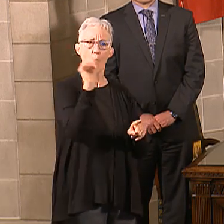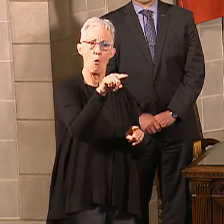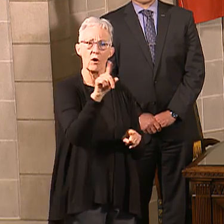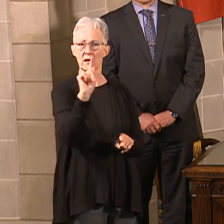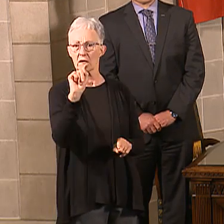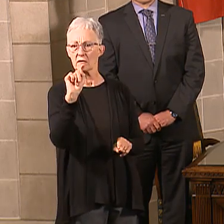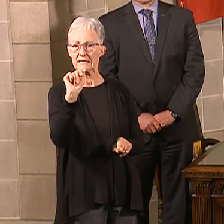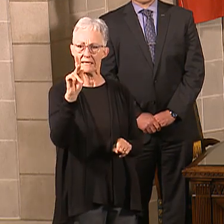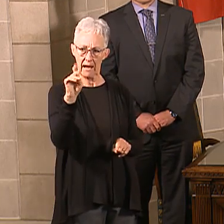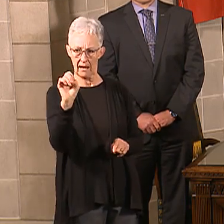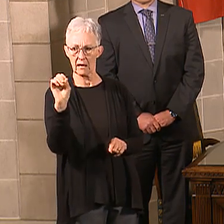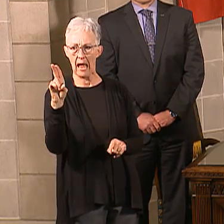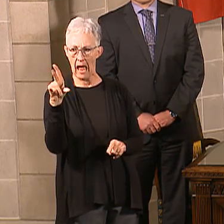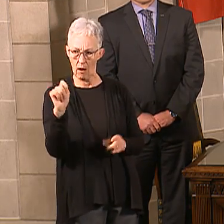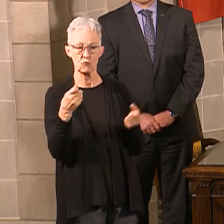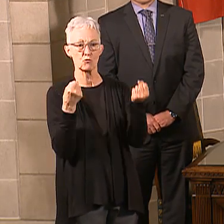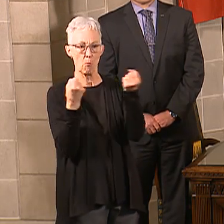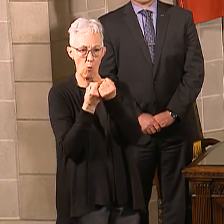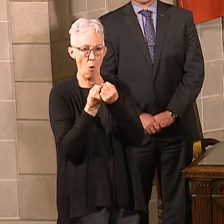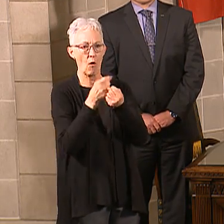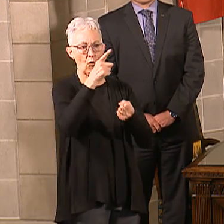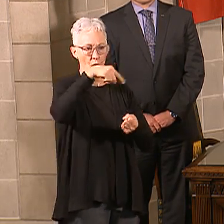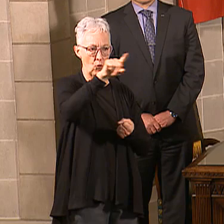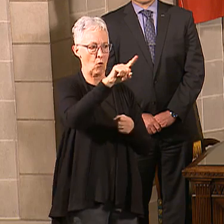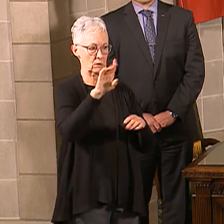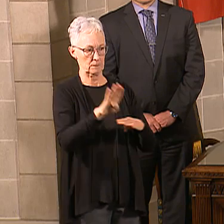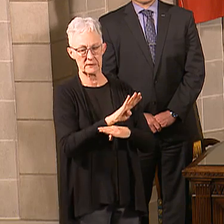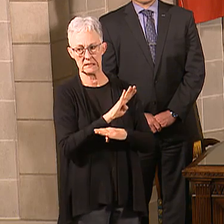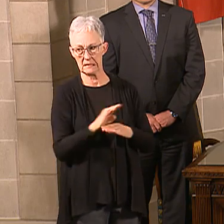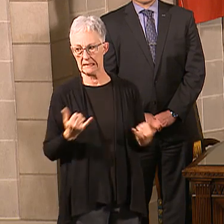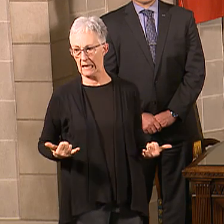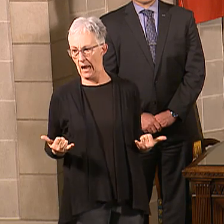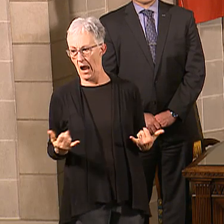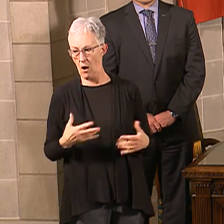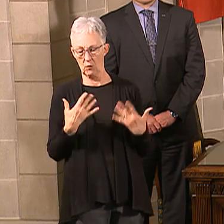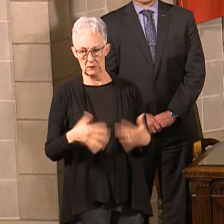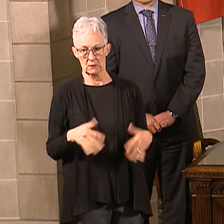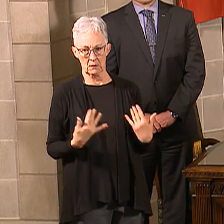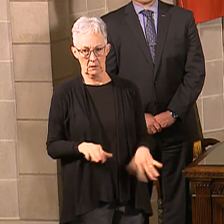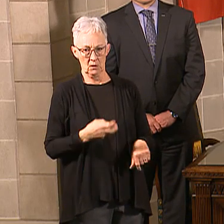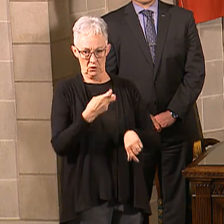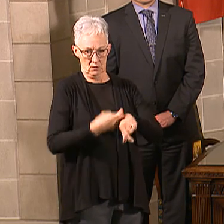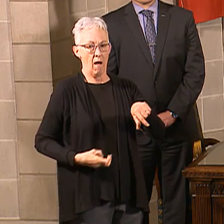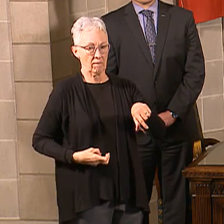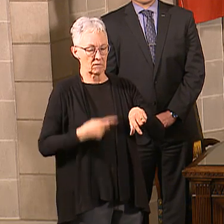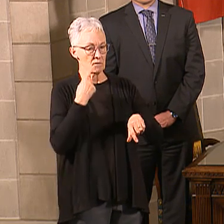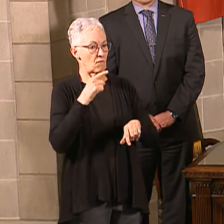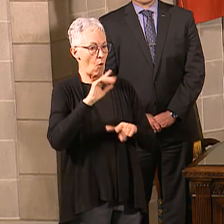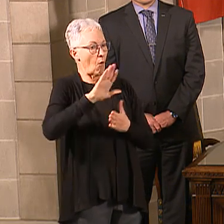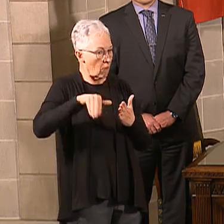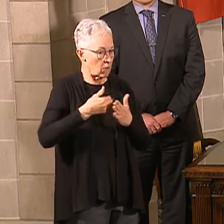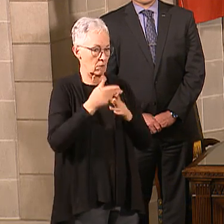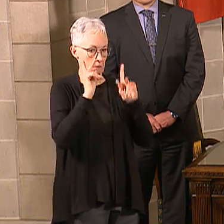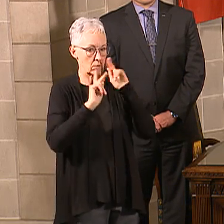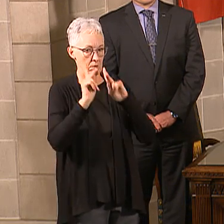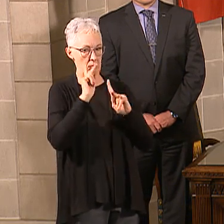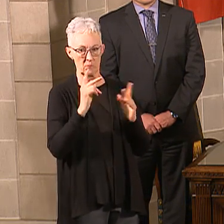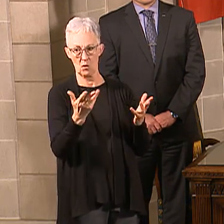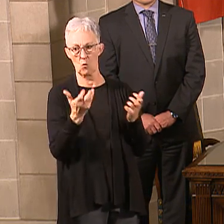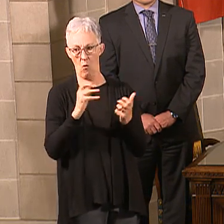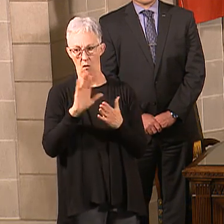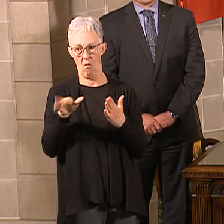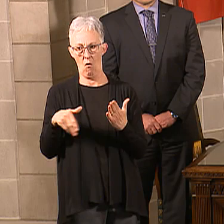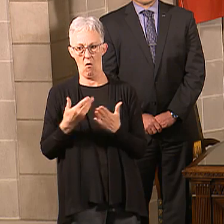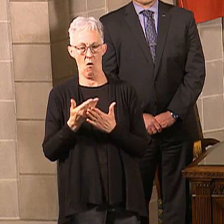Support your local businesses. This is going to be a tough time for everybody. And we want to make sure that all of our neighbors have the opportunity to be able to get through this in the best way